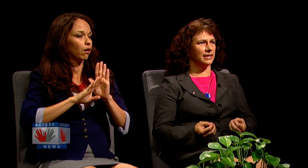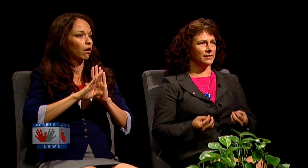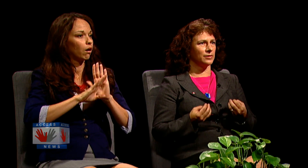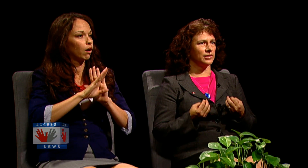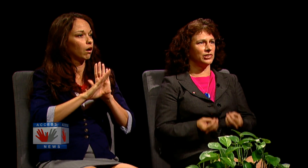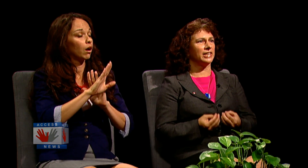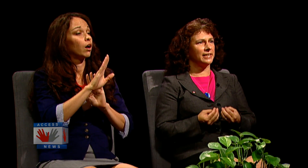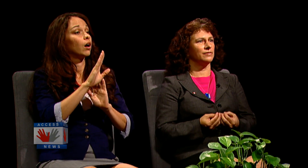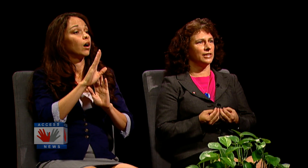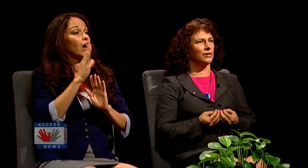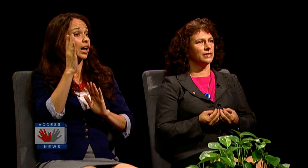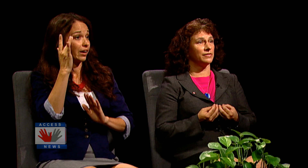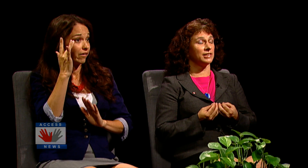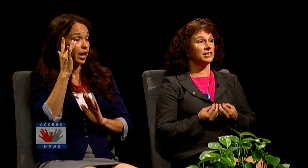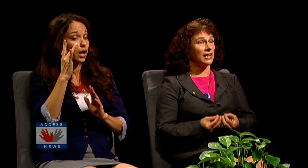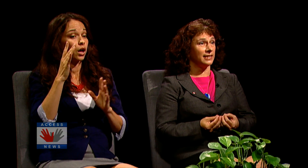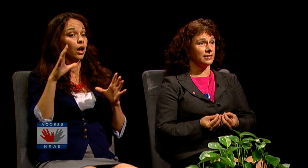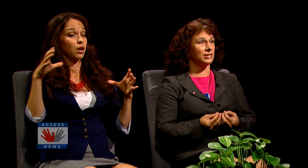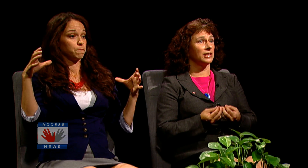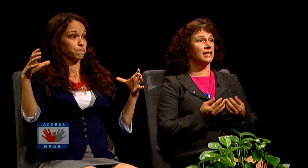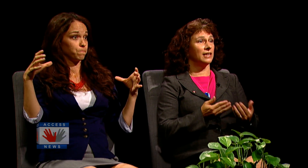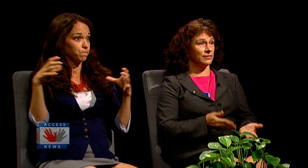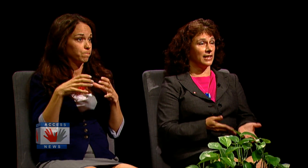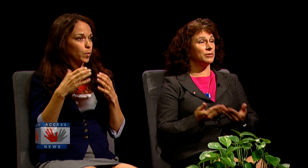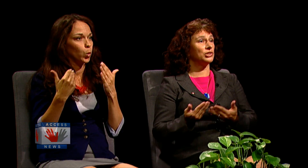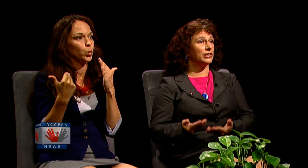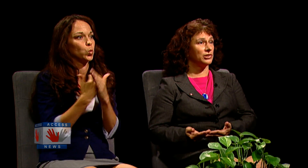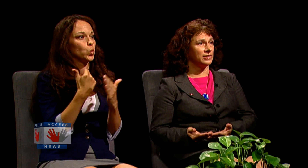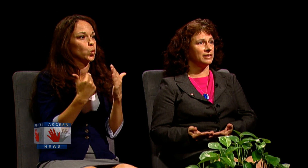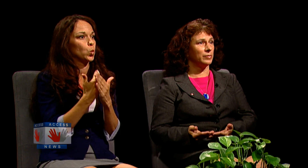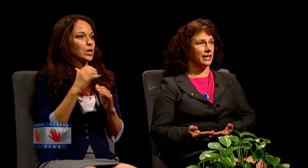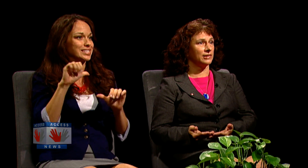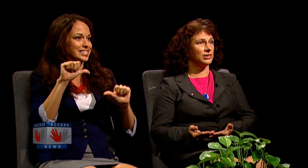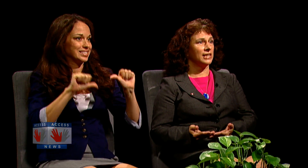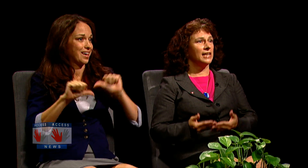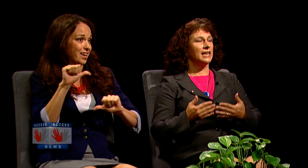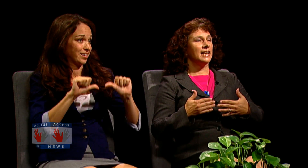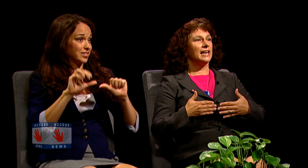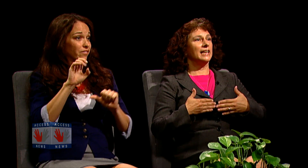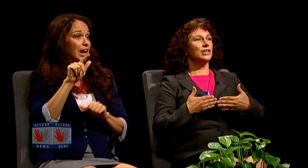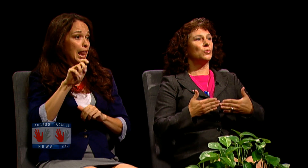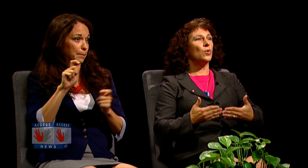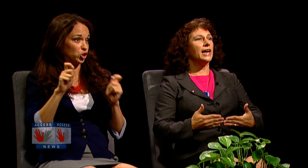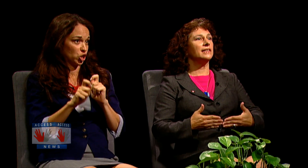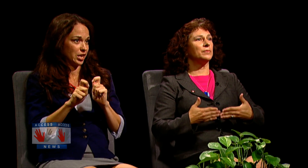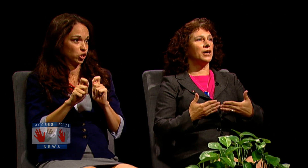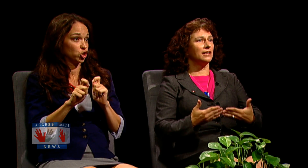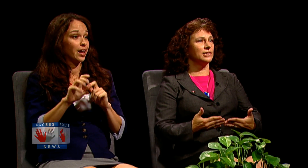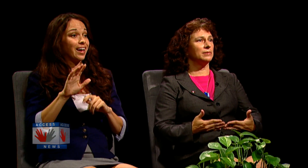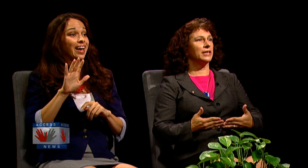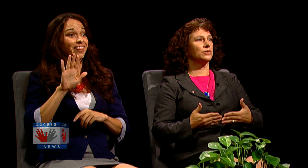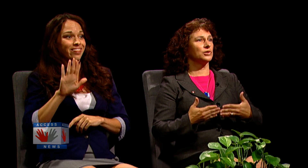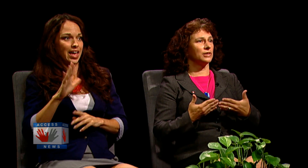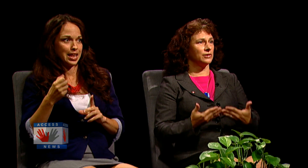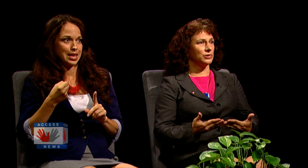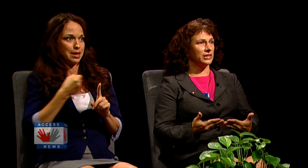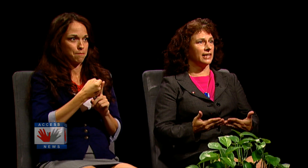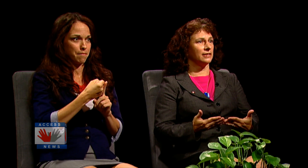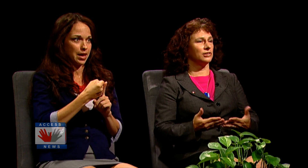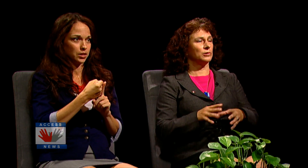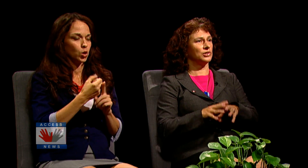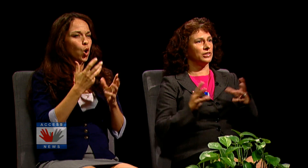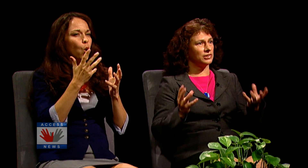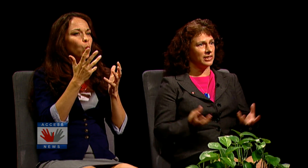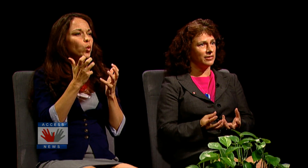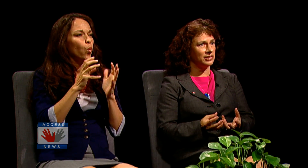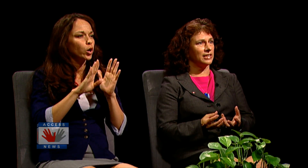bring together the state-of-the-art of the science of climate change and its impacts in a way that policymakers could understand